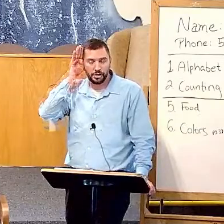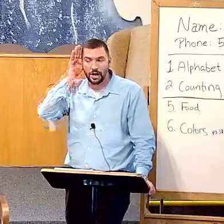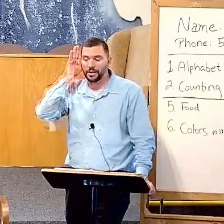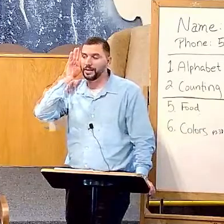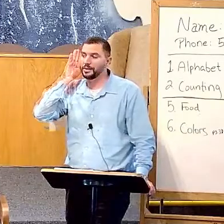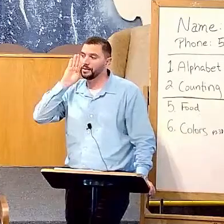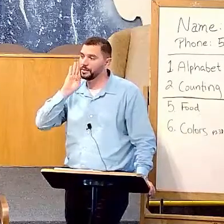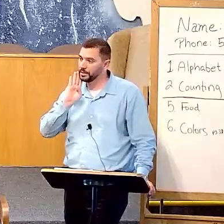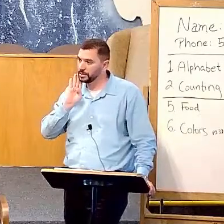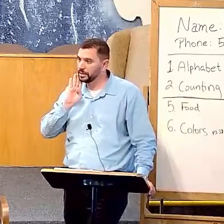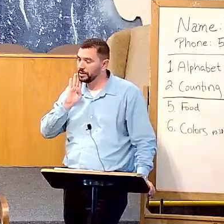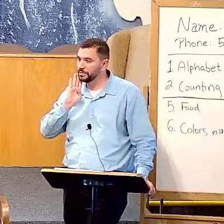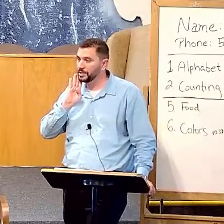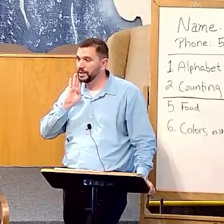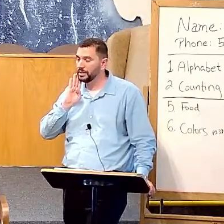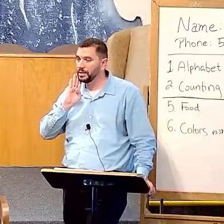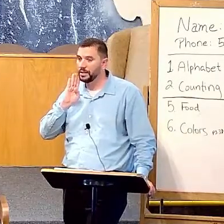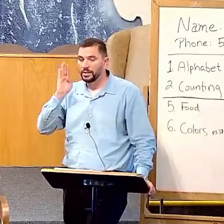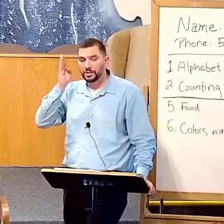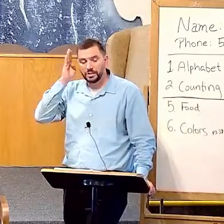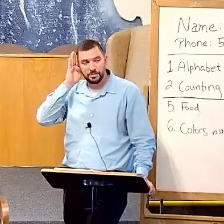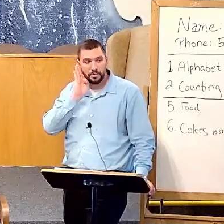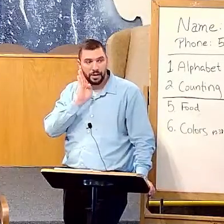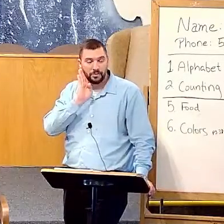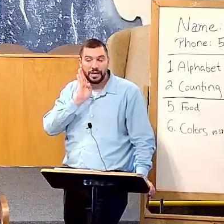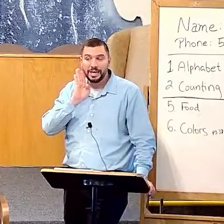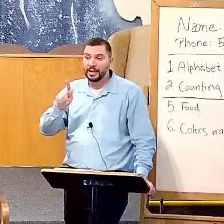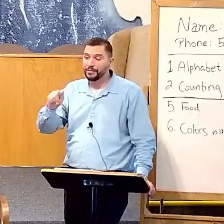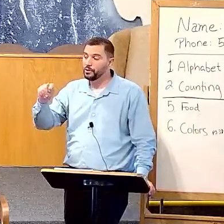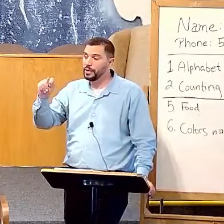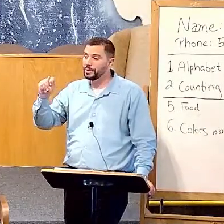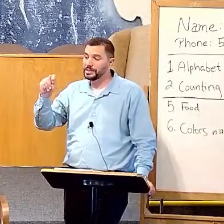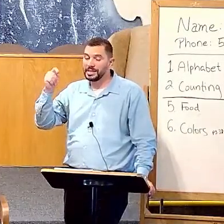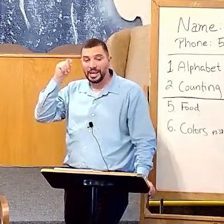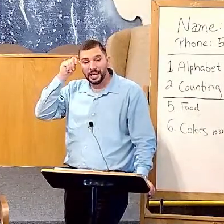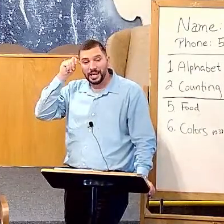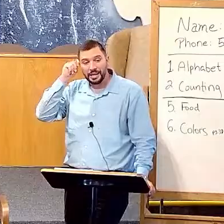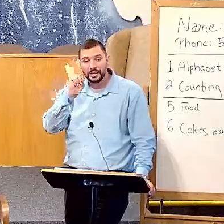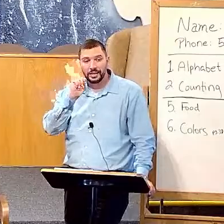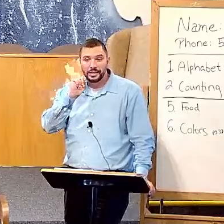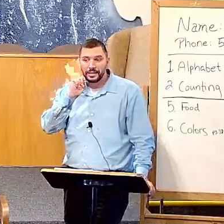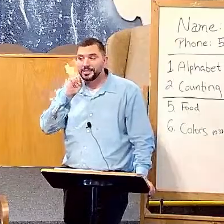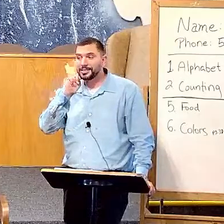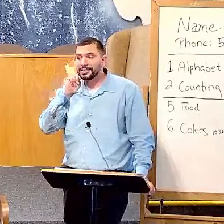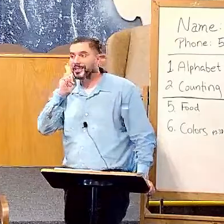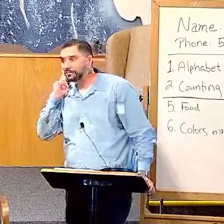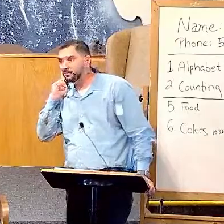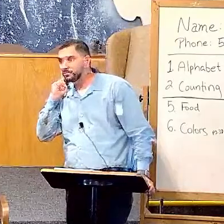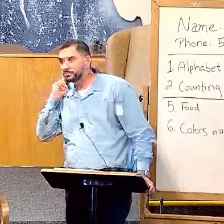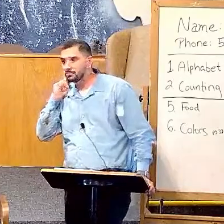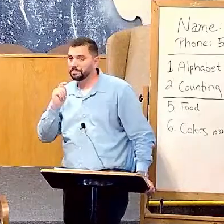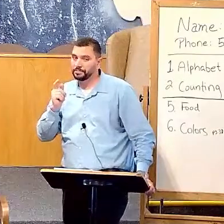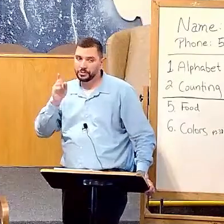outlining the color of the skin. So it's brown. Now if you do that with the T, that's tan. So